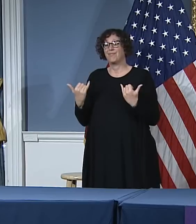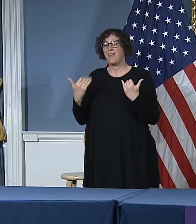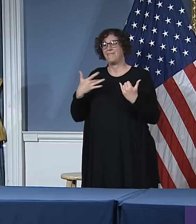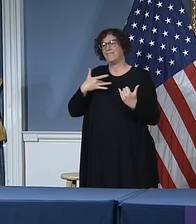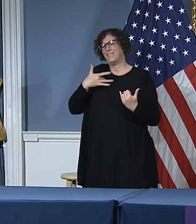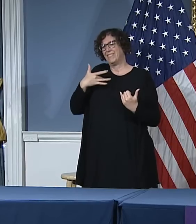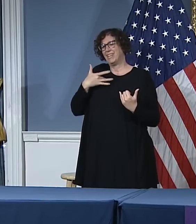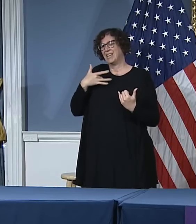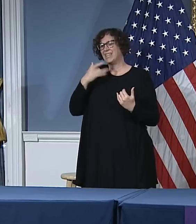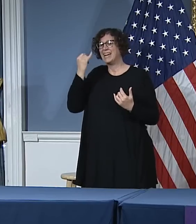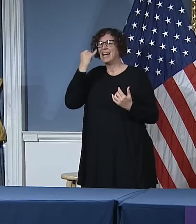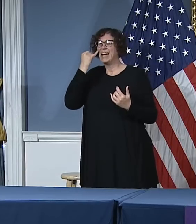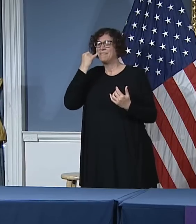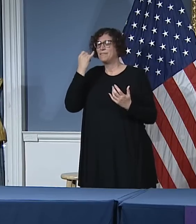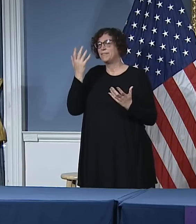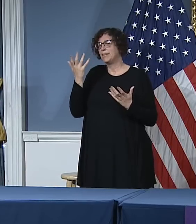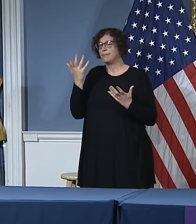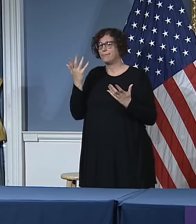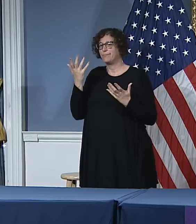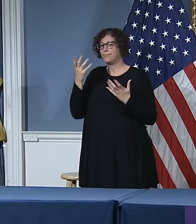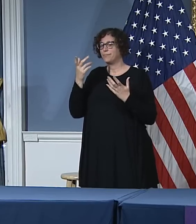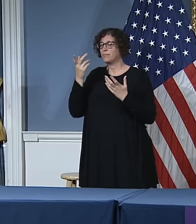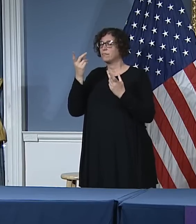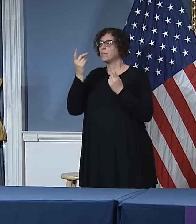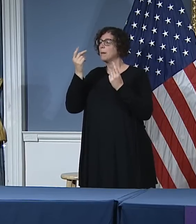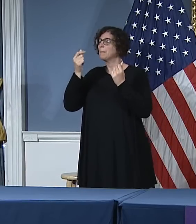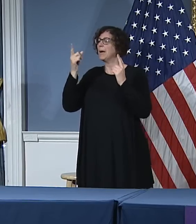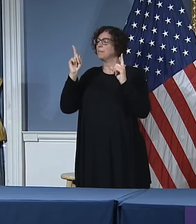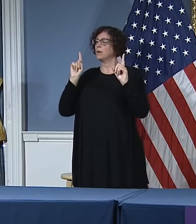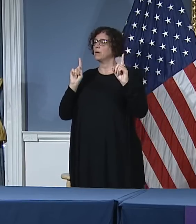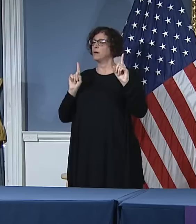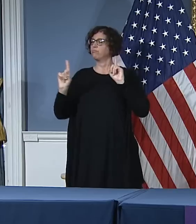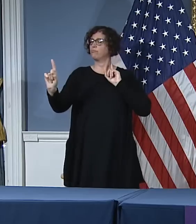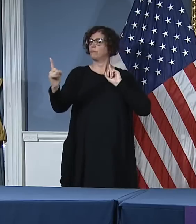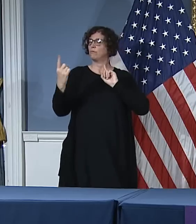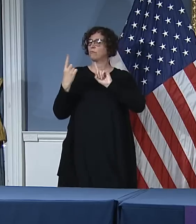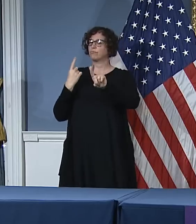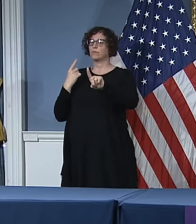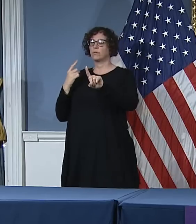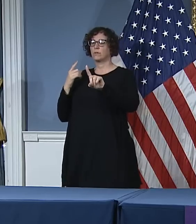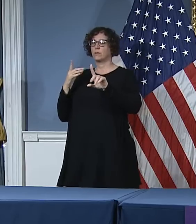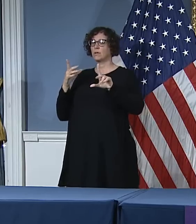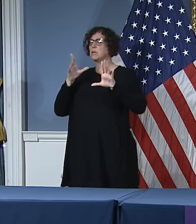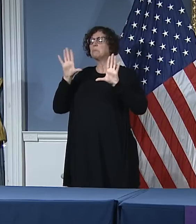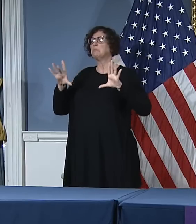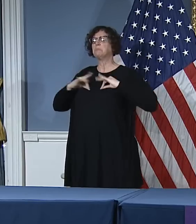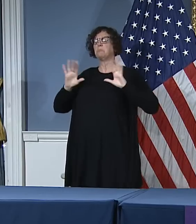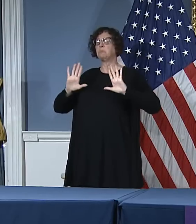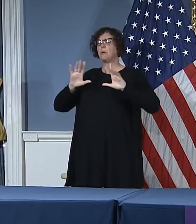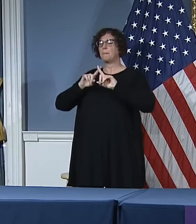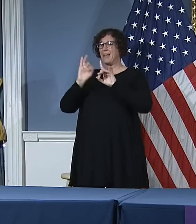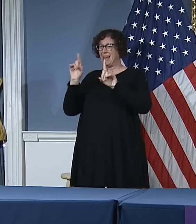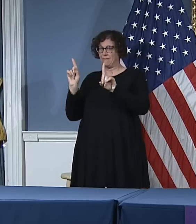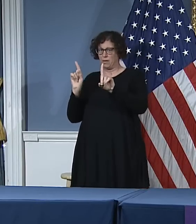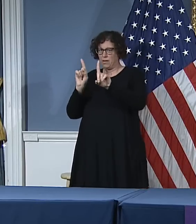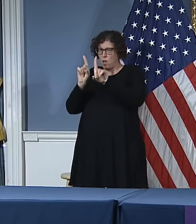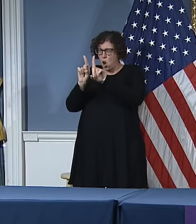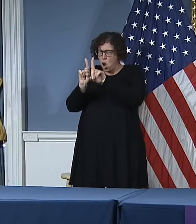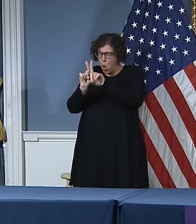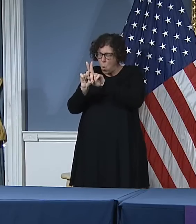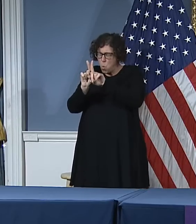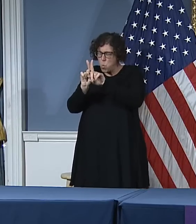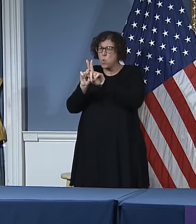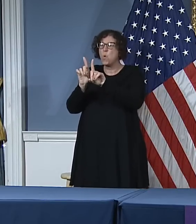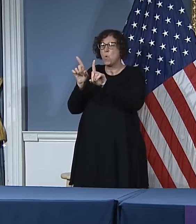infect folks, right? We're asking people to remain 6 feet apart because that's the general distance that a